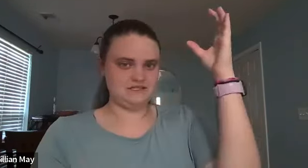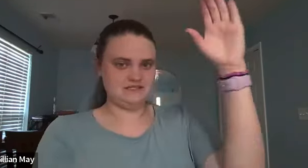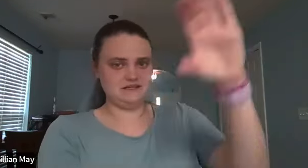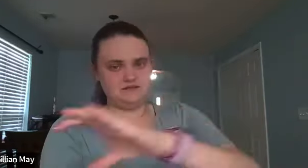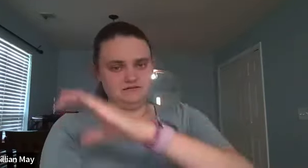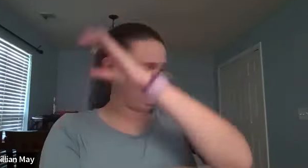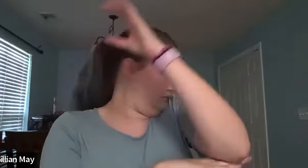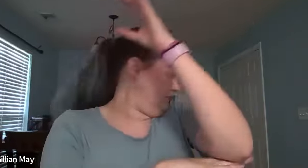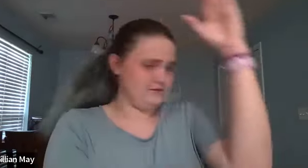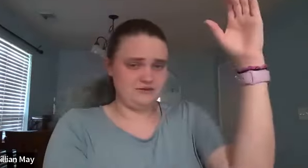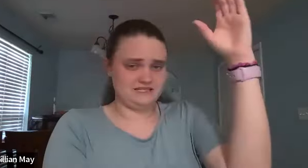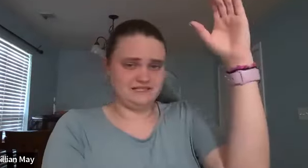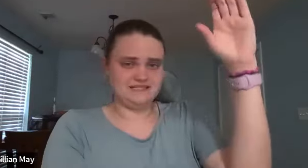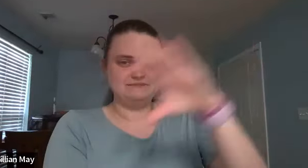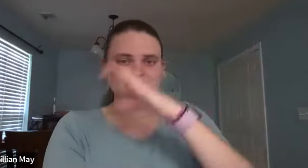Christmas. Christmas.